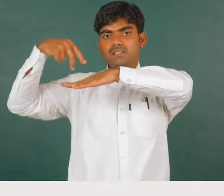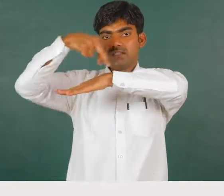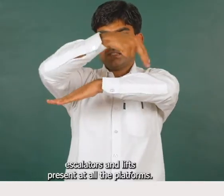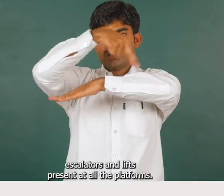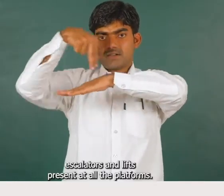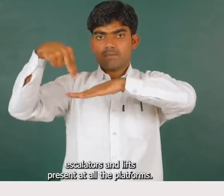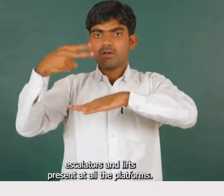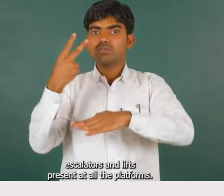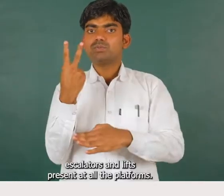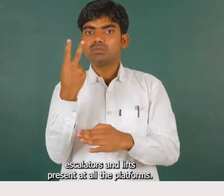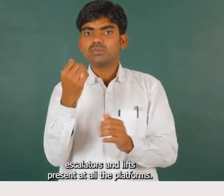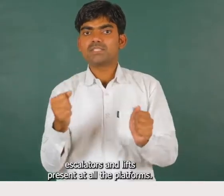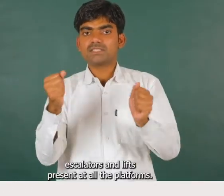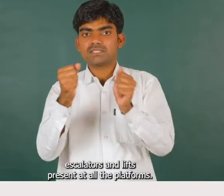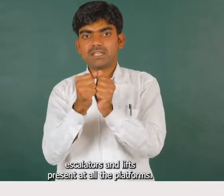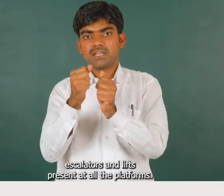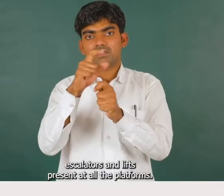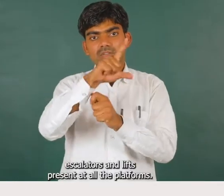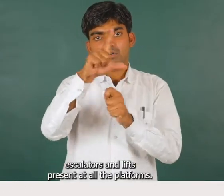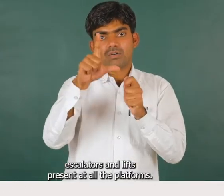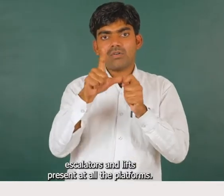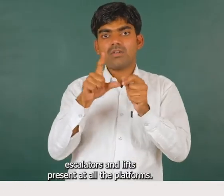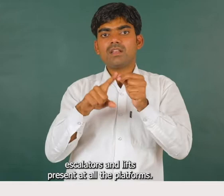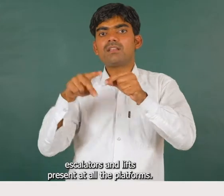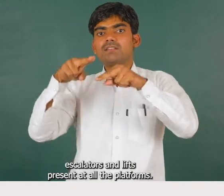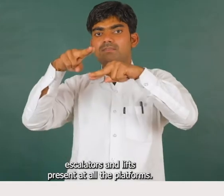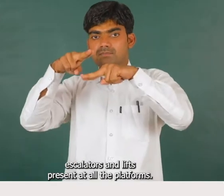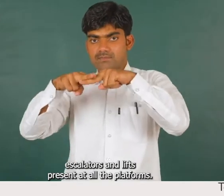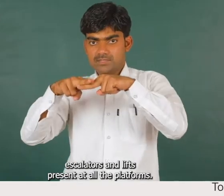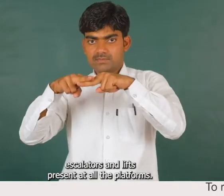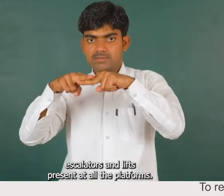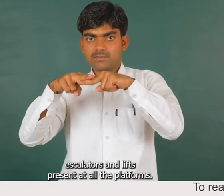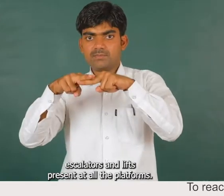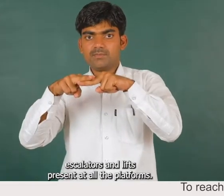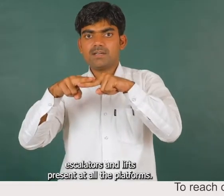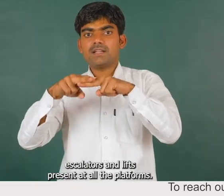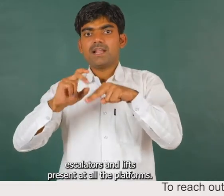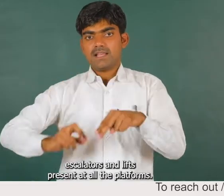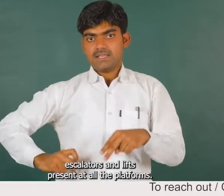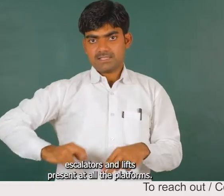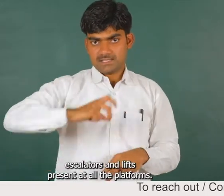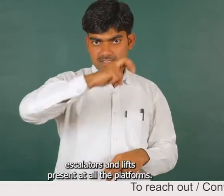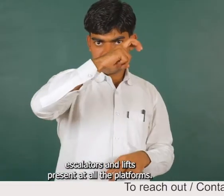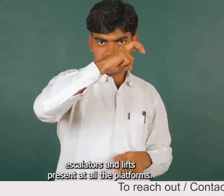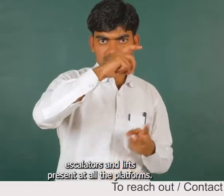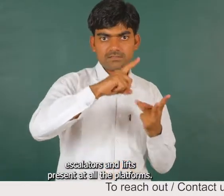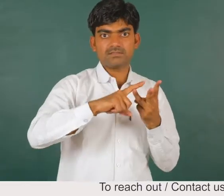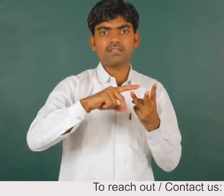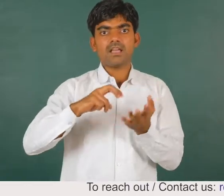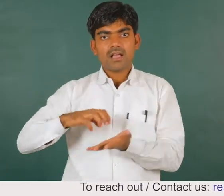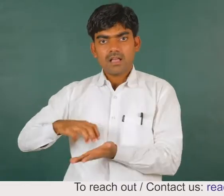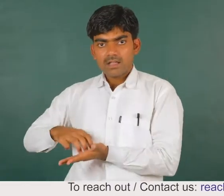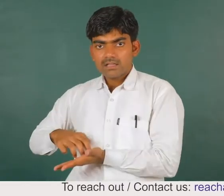Footover bridge 2 has stairs, escalator and lifts present at all the platforms.